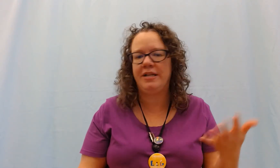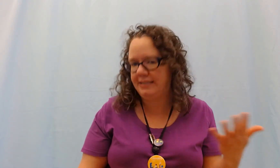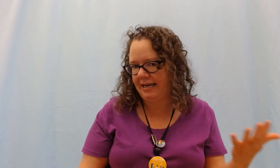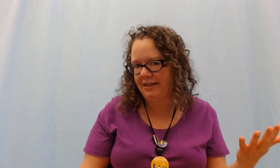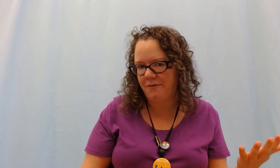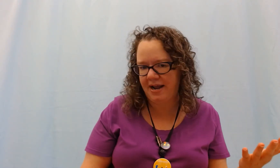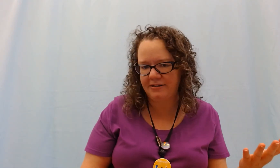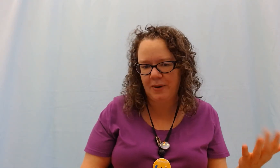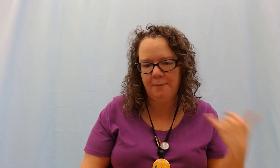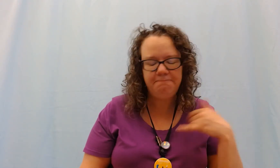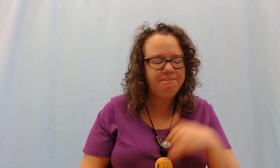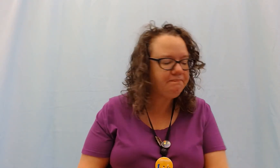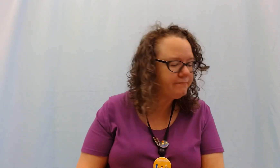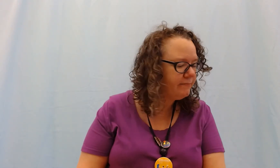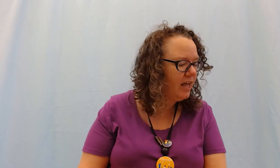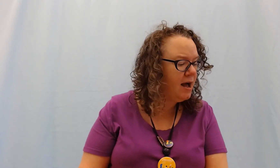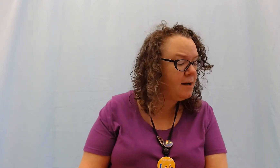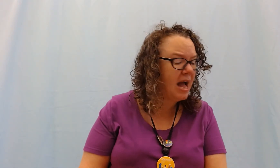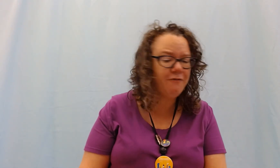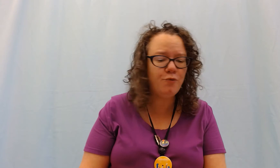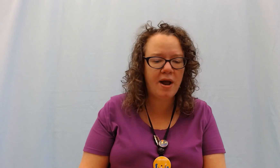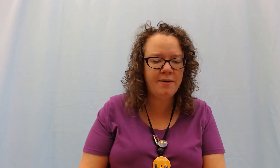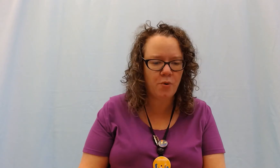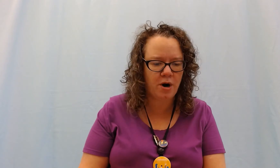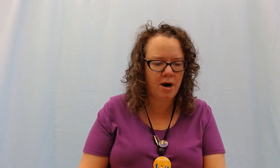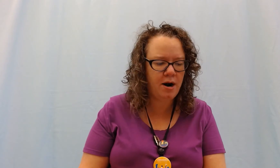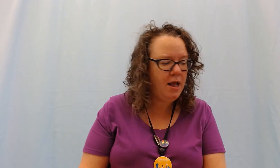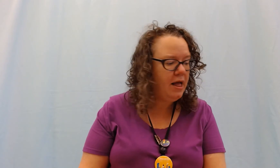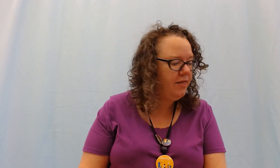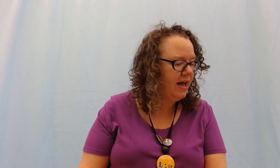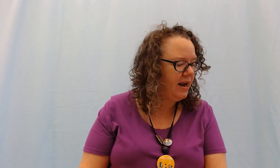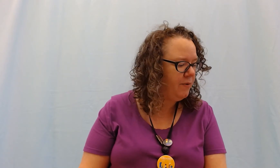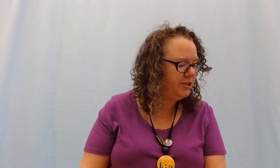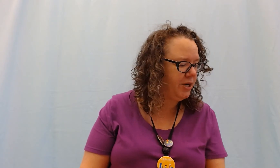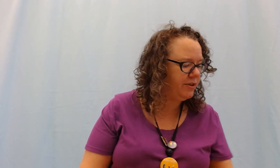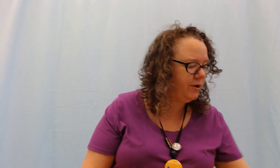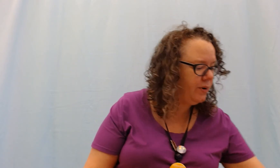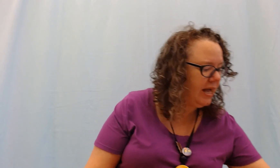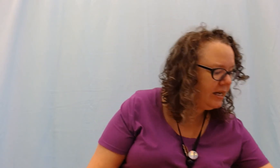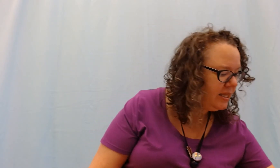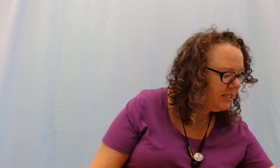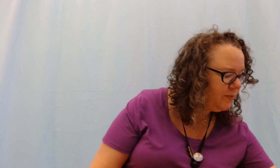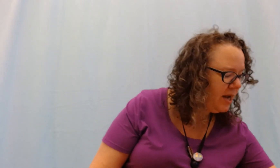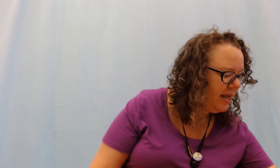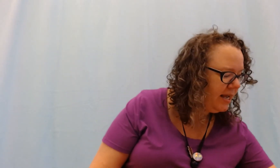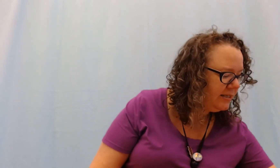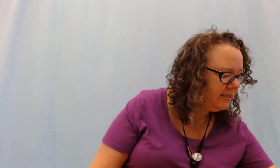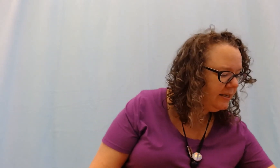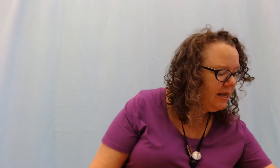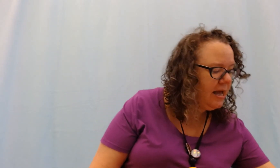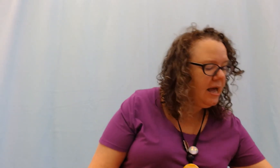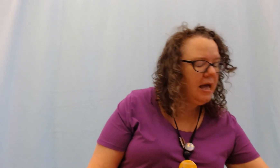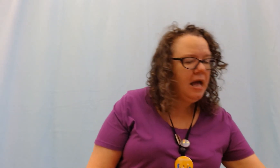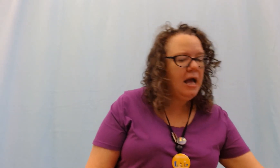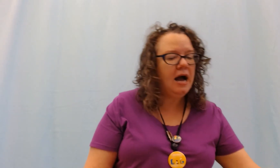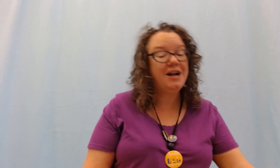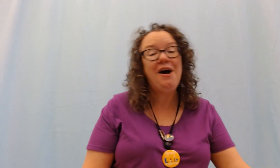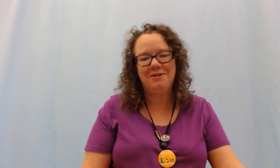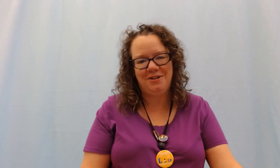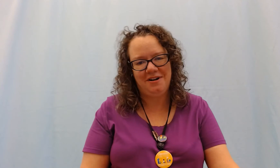sing it that way as well. I have one more that I want to share with you, and this one is a cuddle song. This